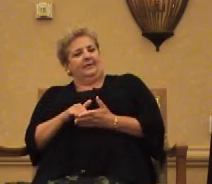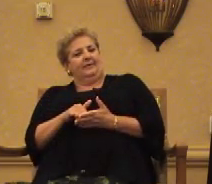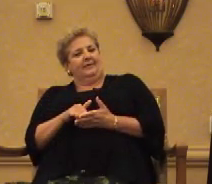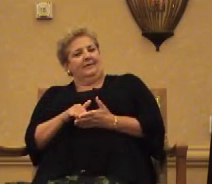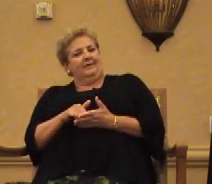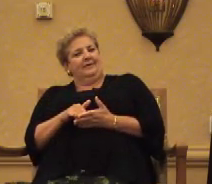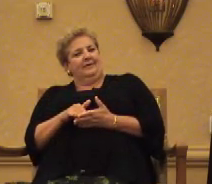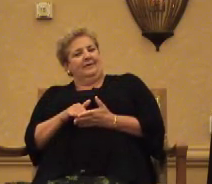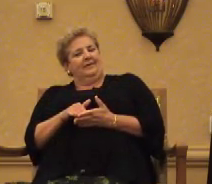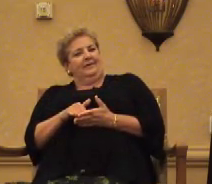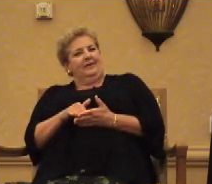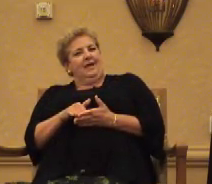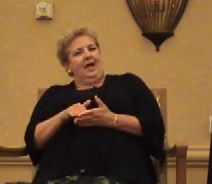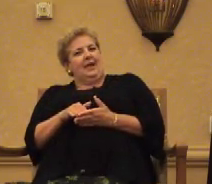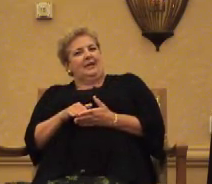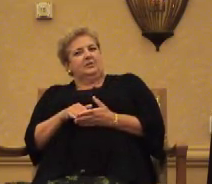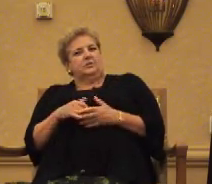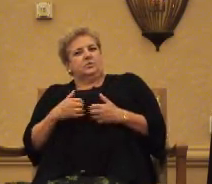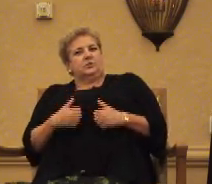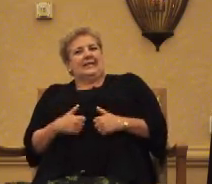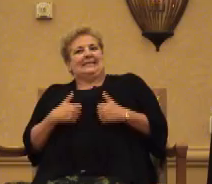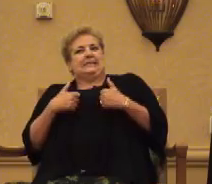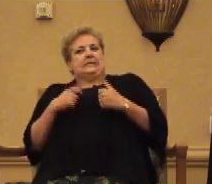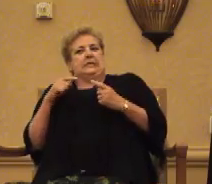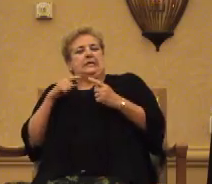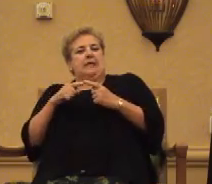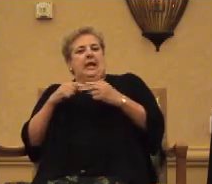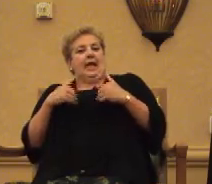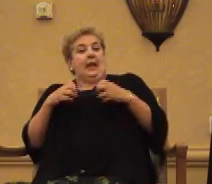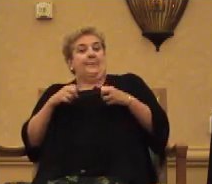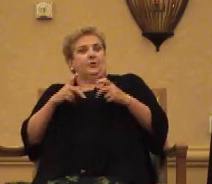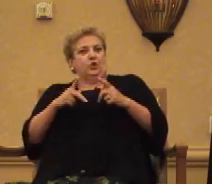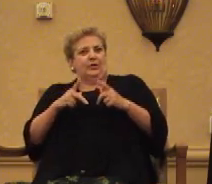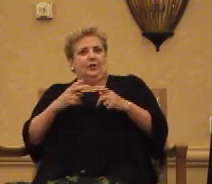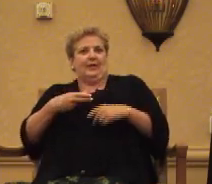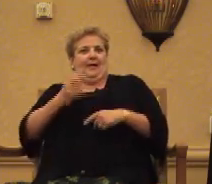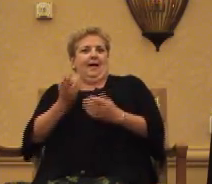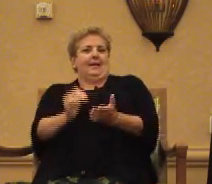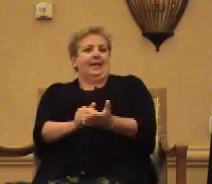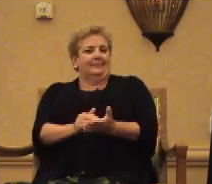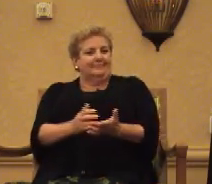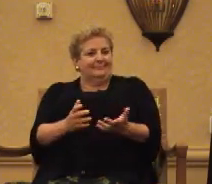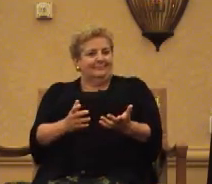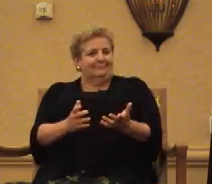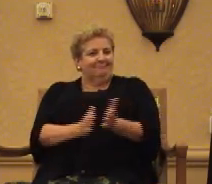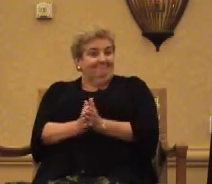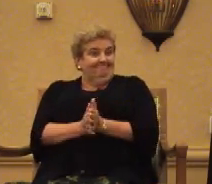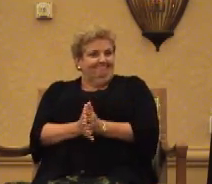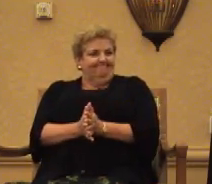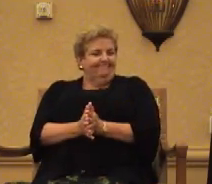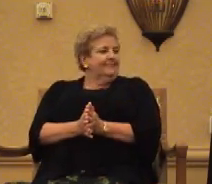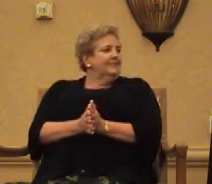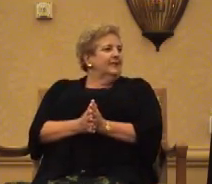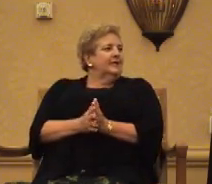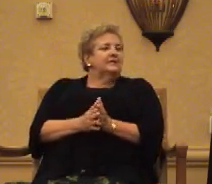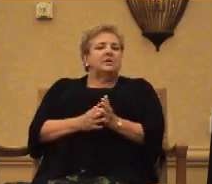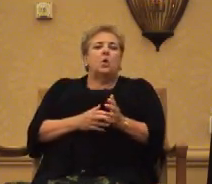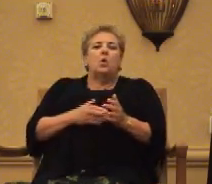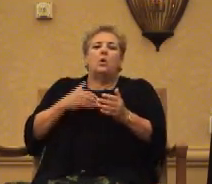between opportunities to get lit up. By the time I'm almost 16 years old, I've been in a